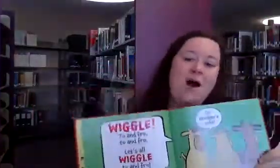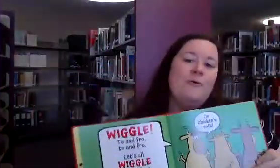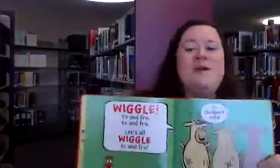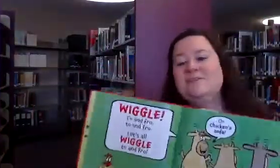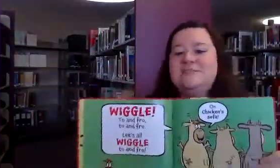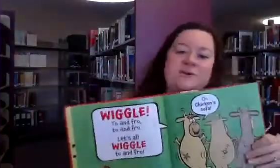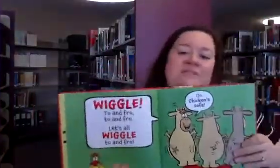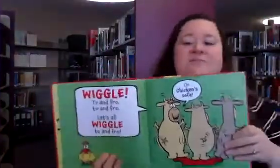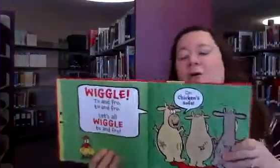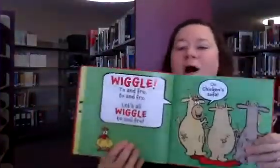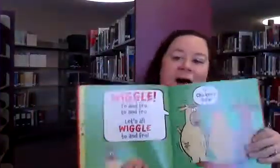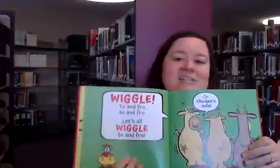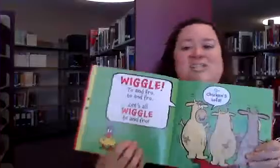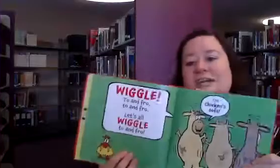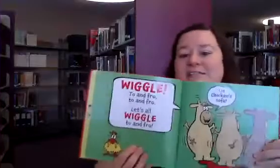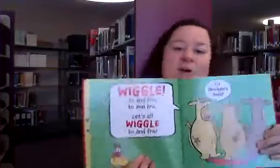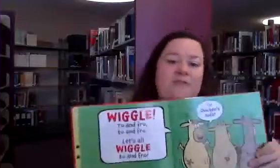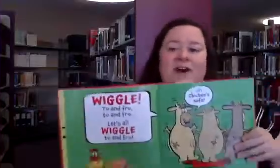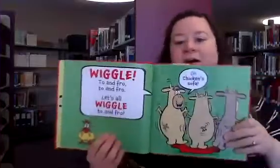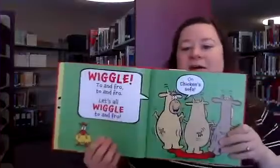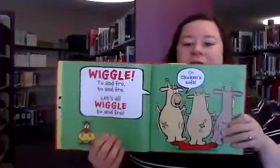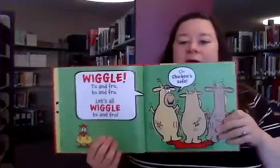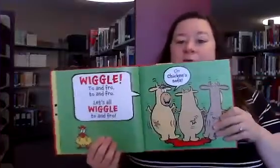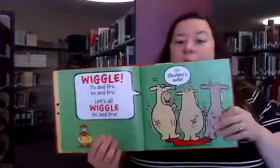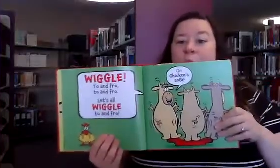all wiggle to and fro on chicken sofa.